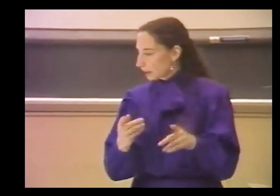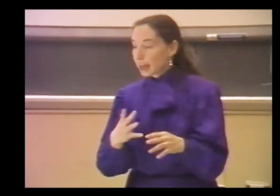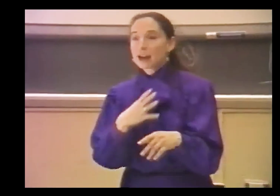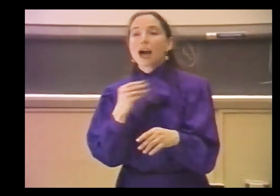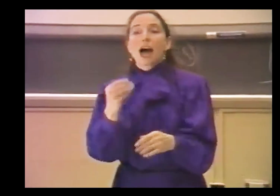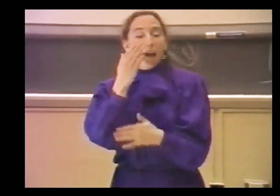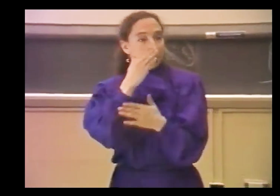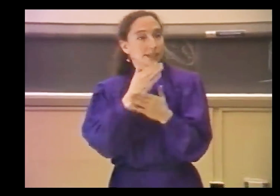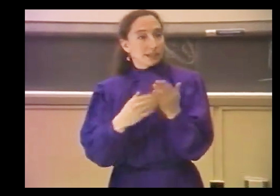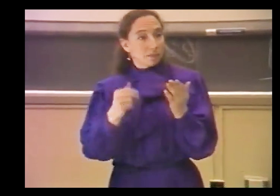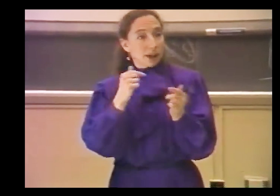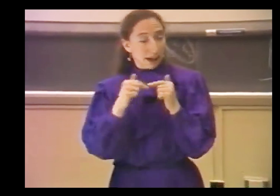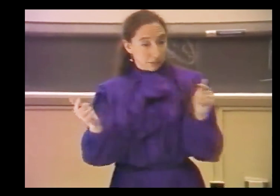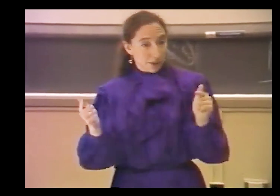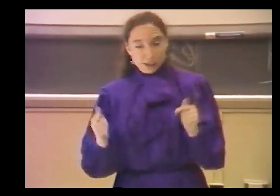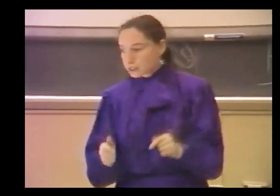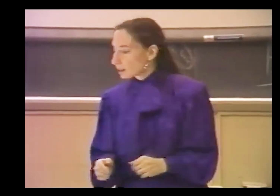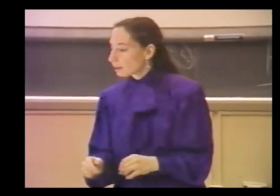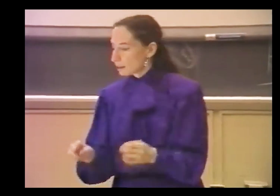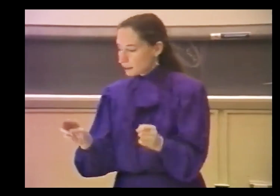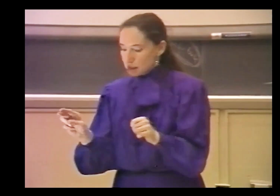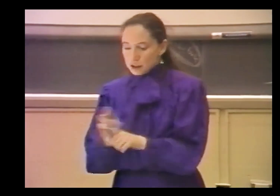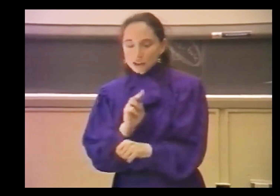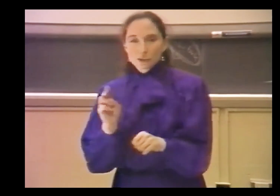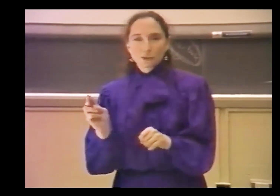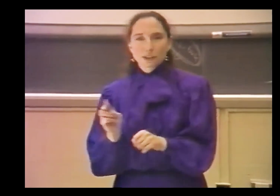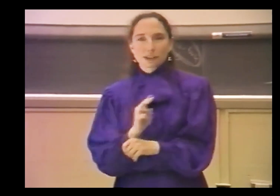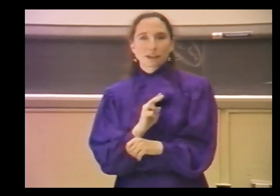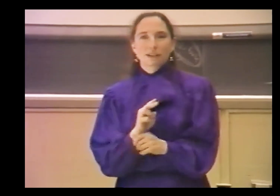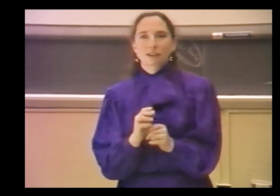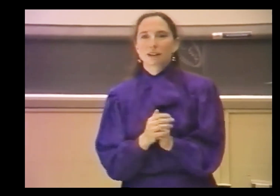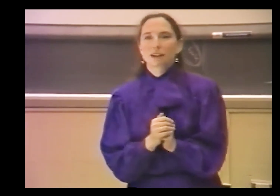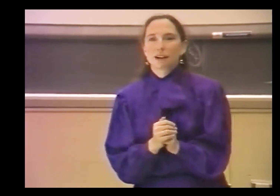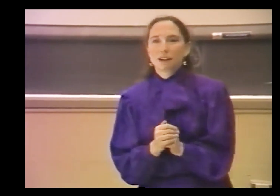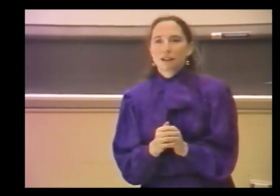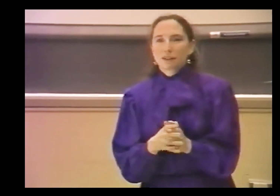Okay, and some languages use